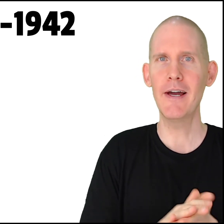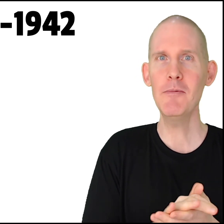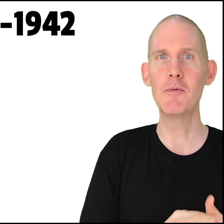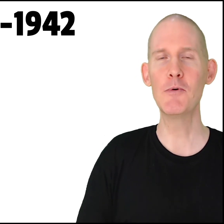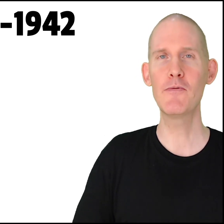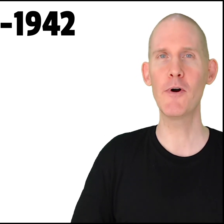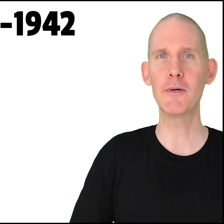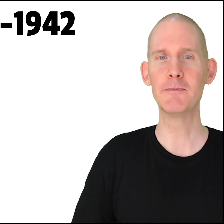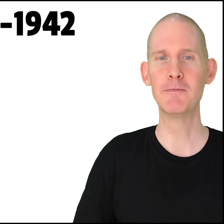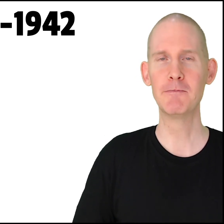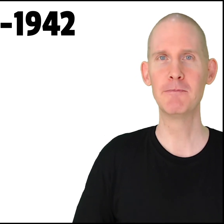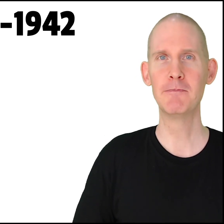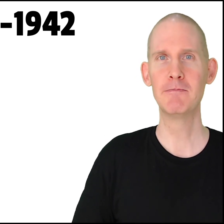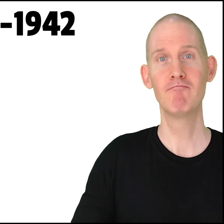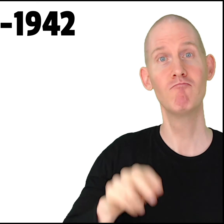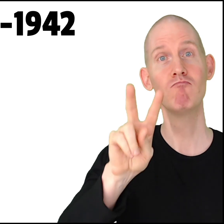we'll move forward.